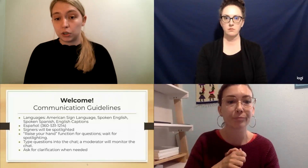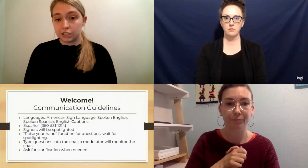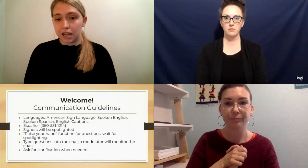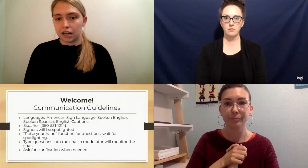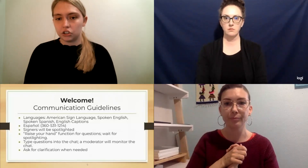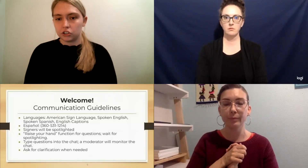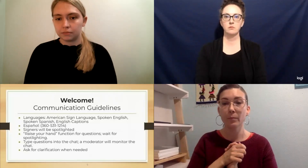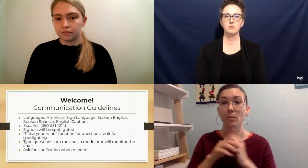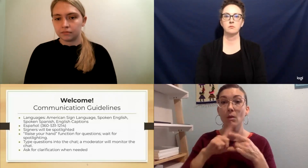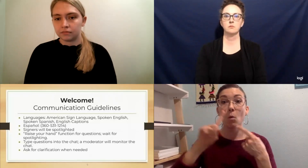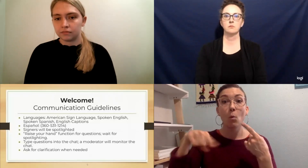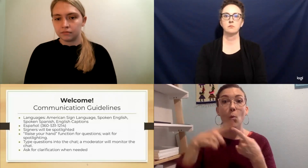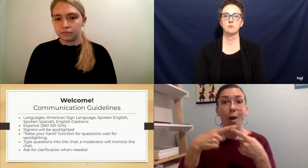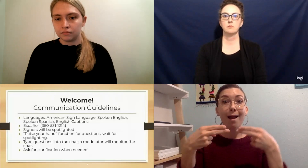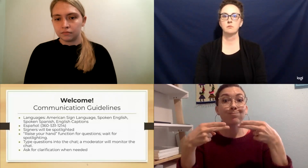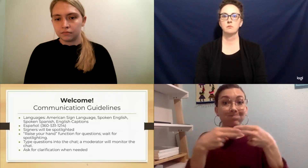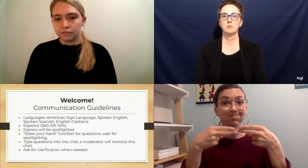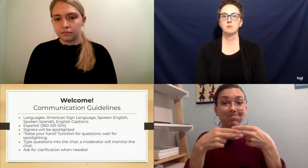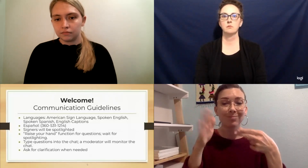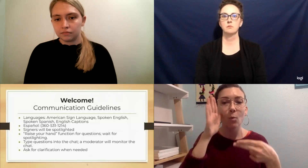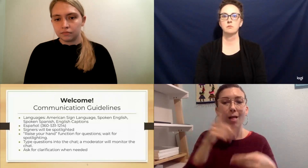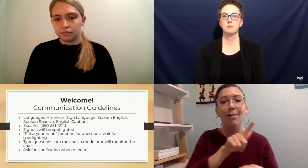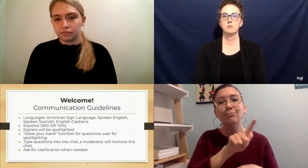to spoken Spanish.